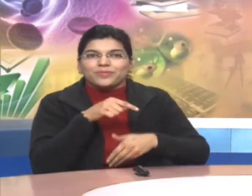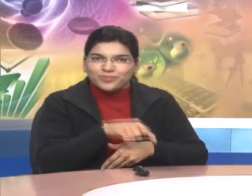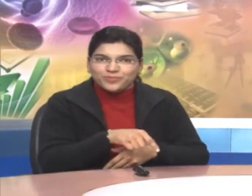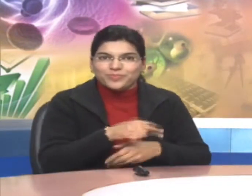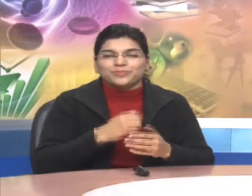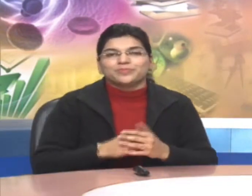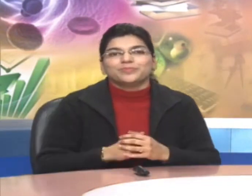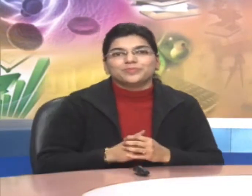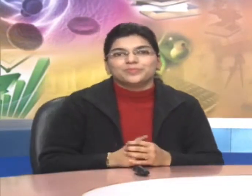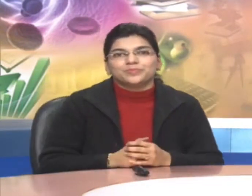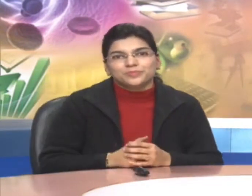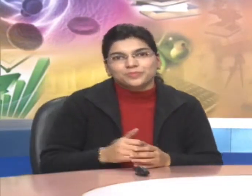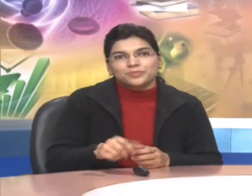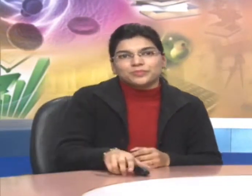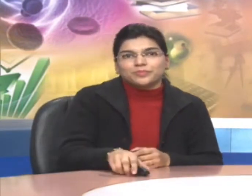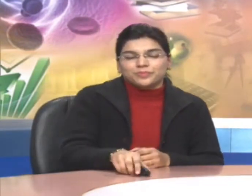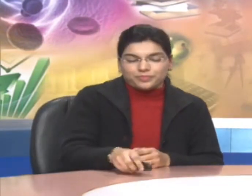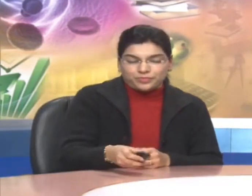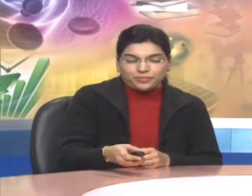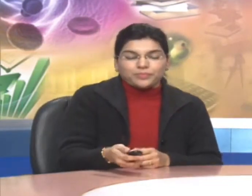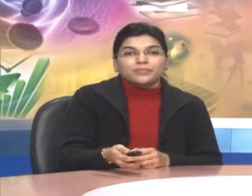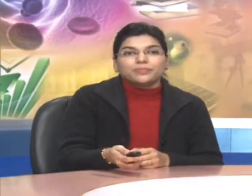He was waiting for the train.